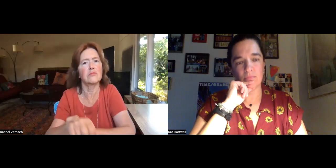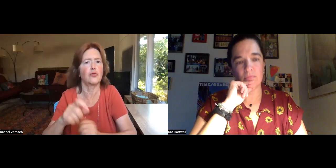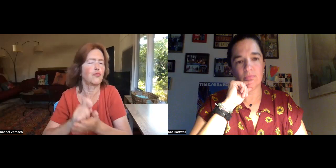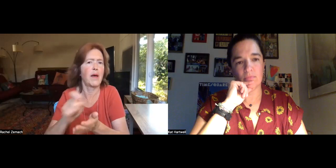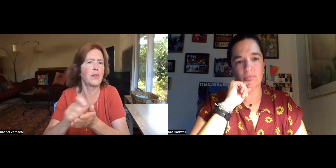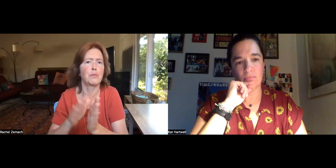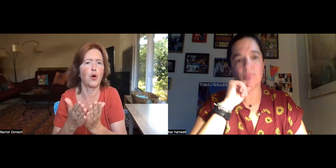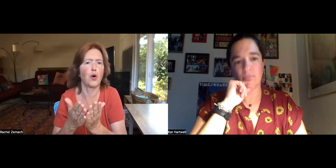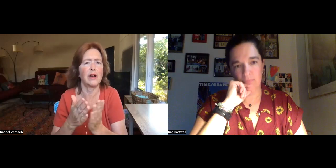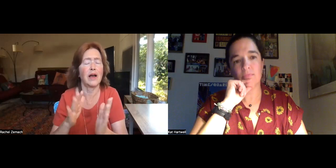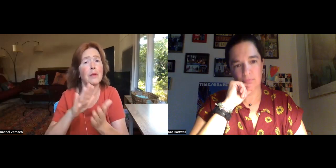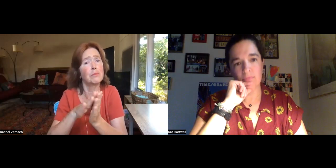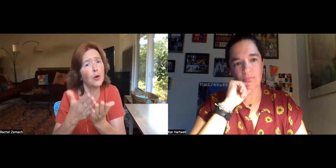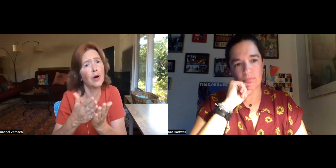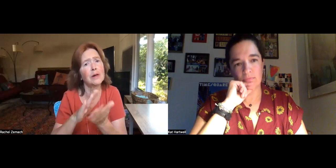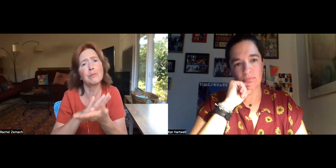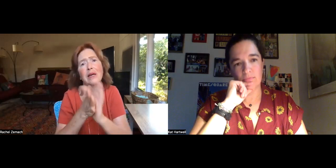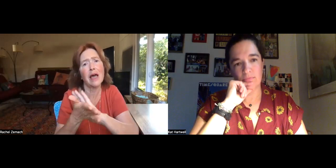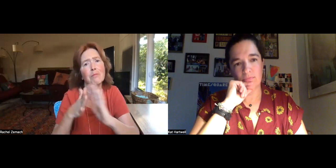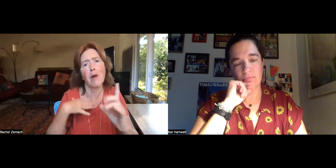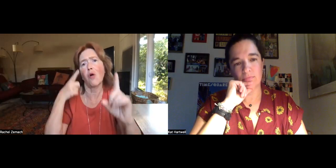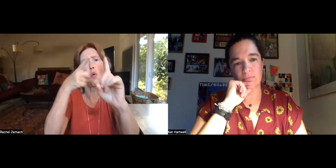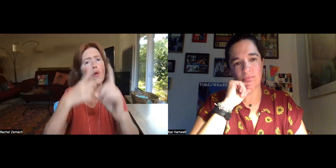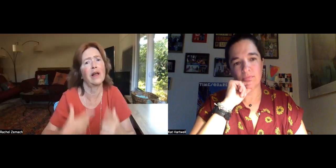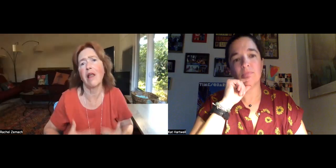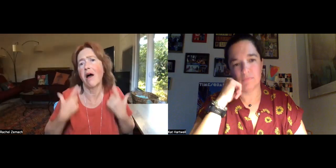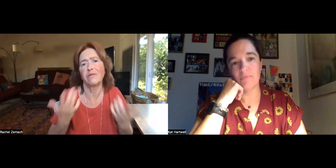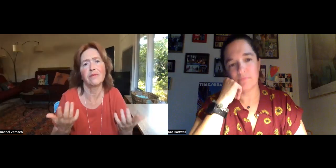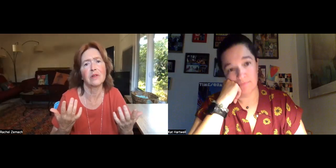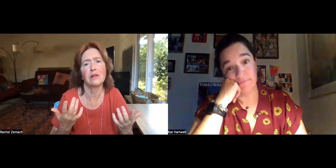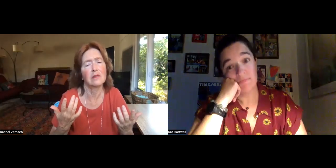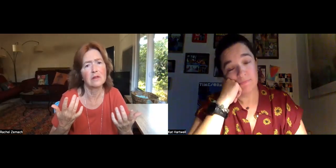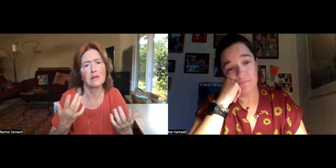to write the book, and the book became my goal in life.